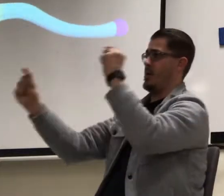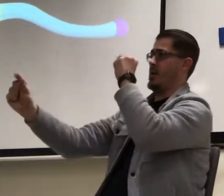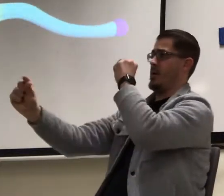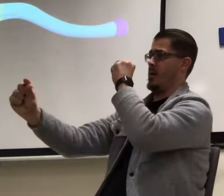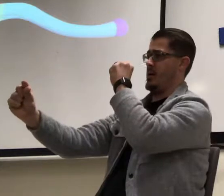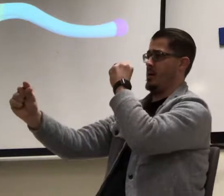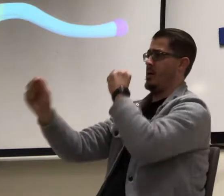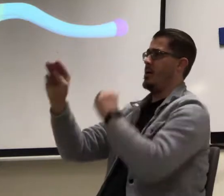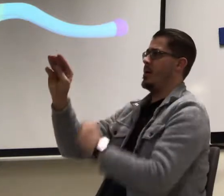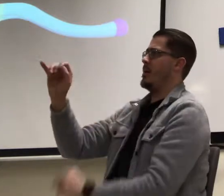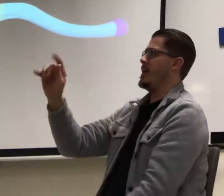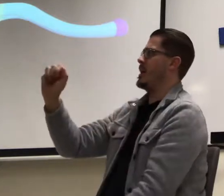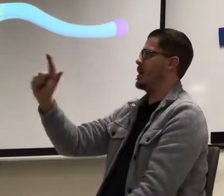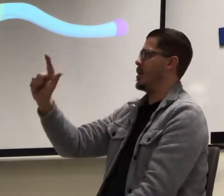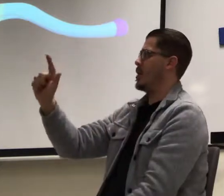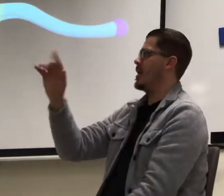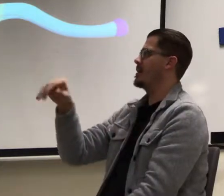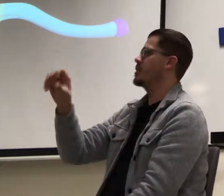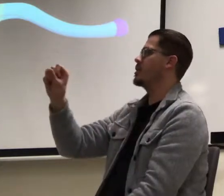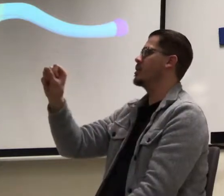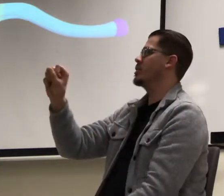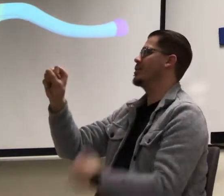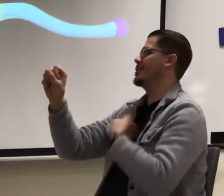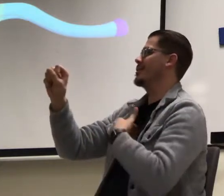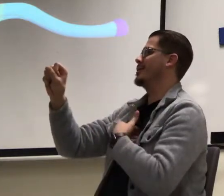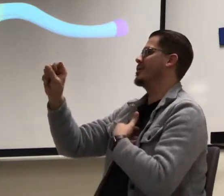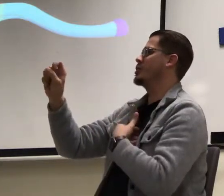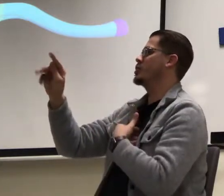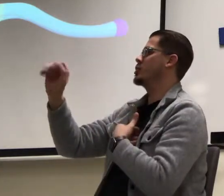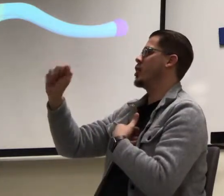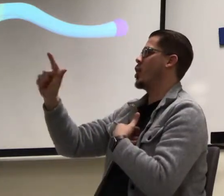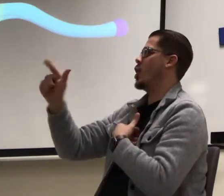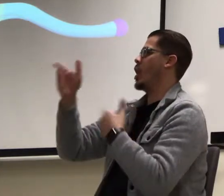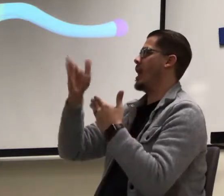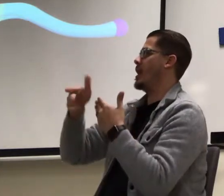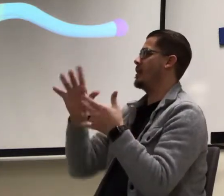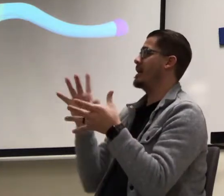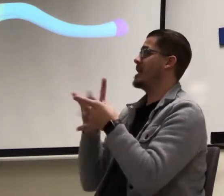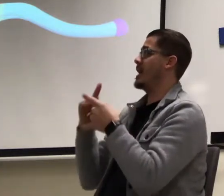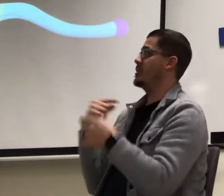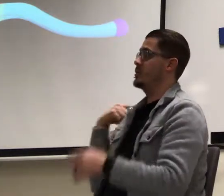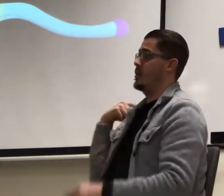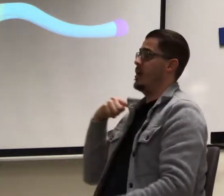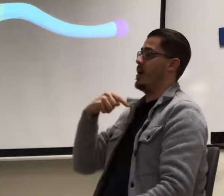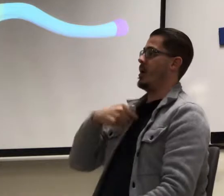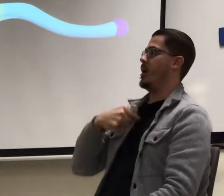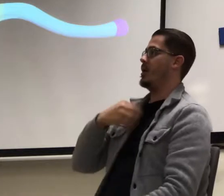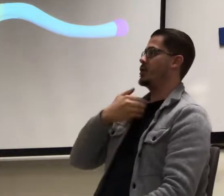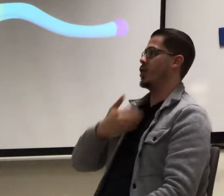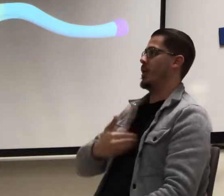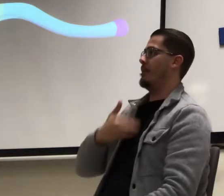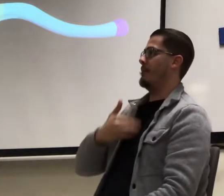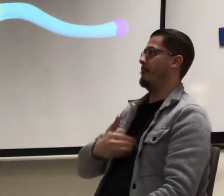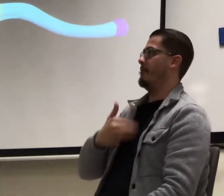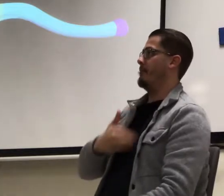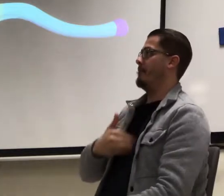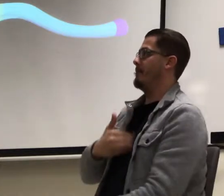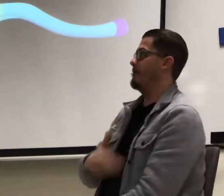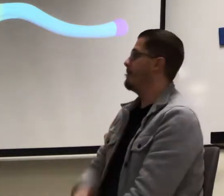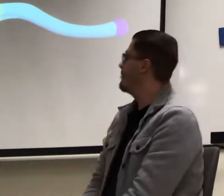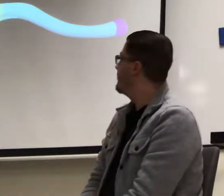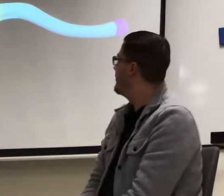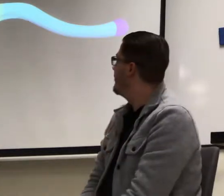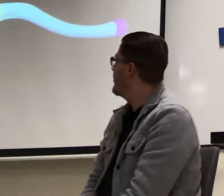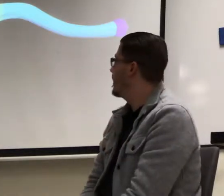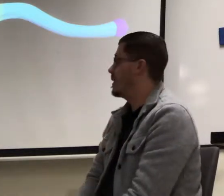call the medial end the sternal end because it's the part that attaches to the sternum. So that's what I have on your study sheet. Can you tell the